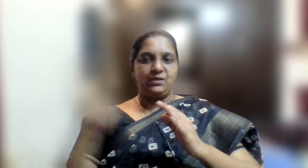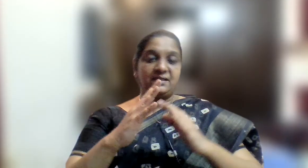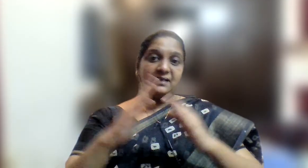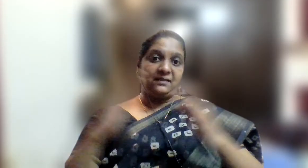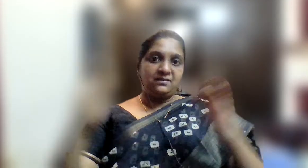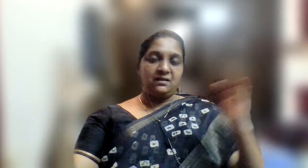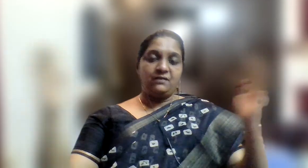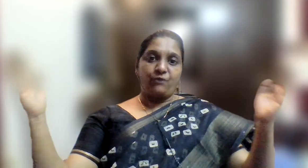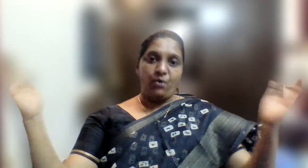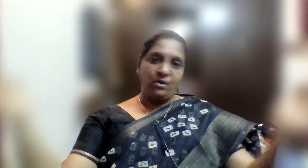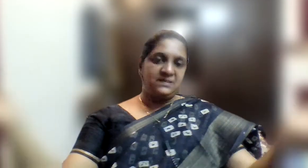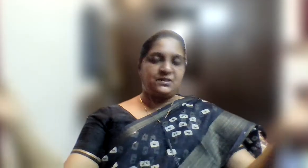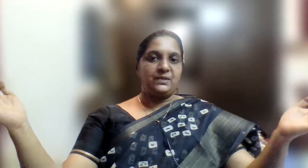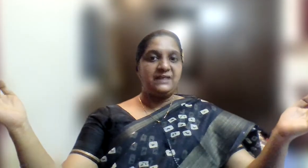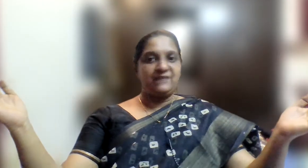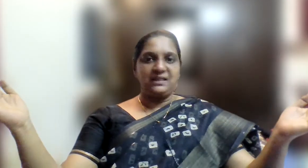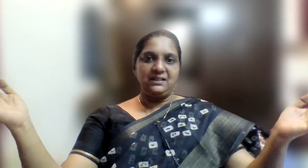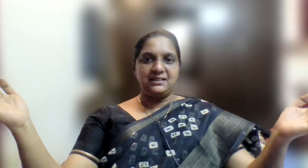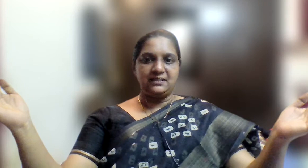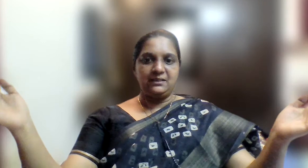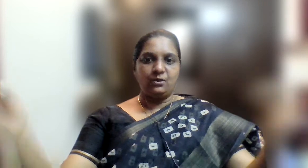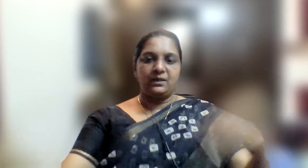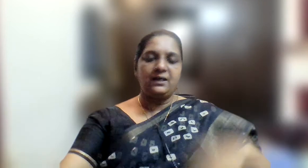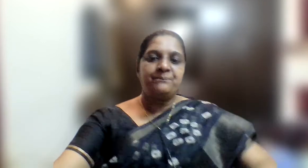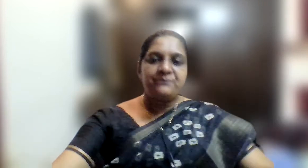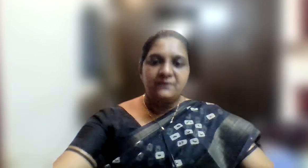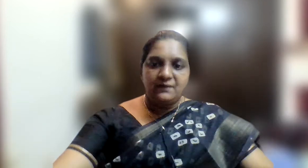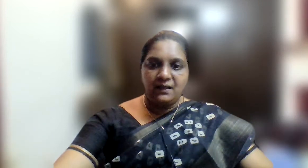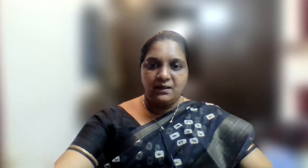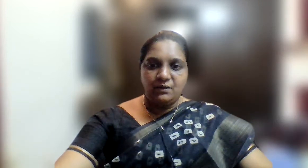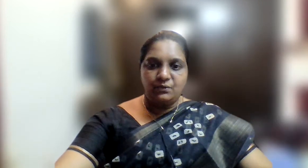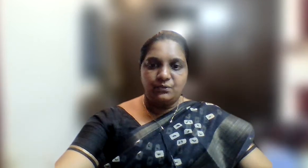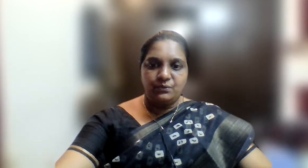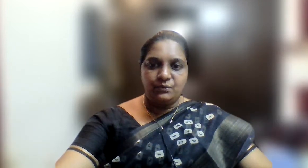can tell the whole story very easily. Okay, thank you.